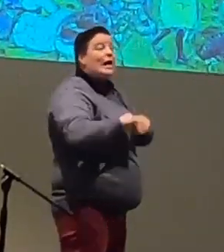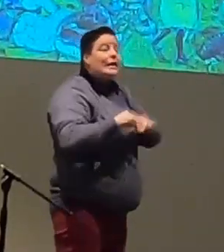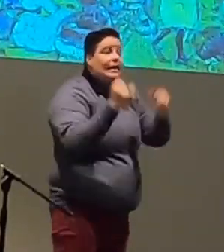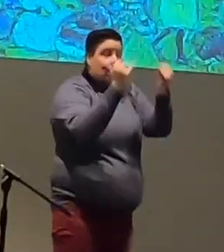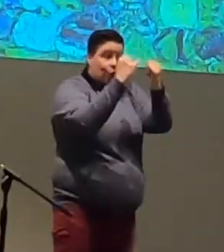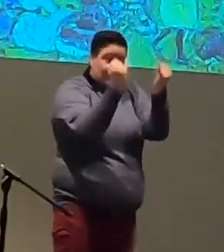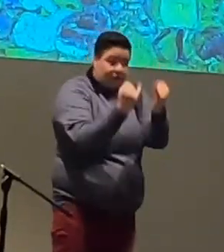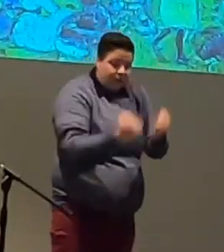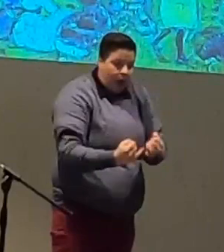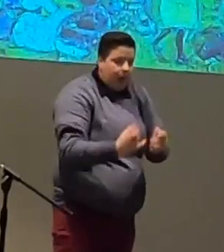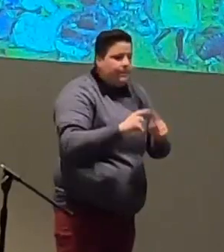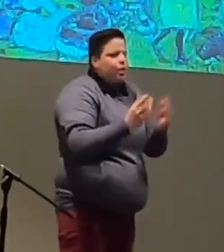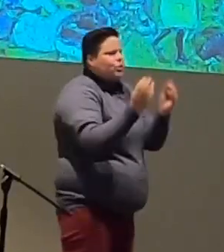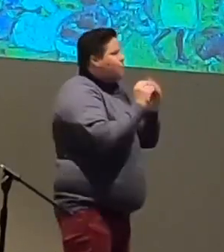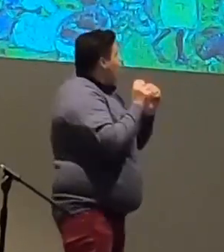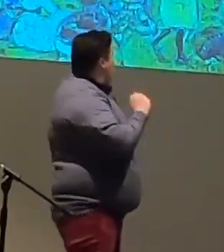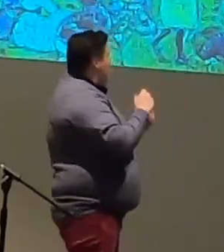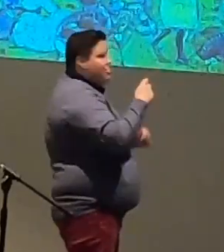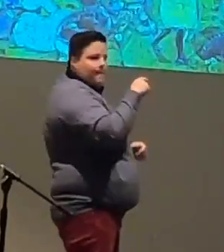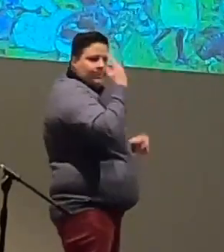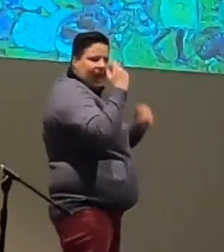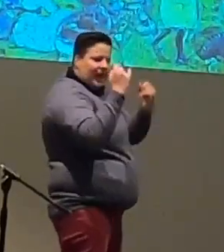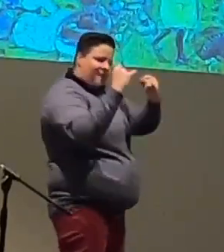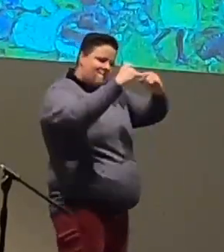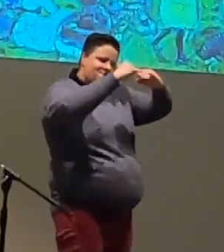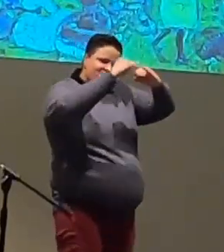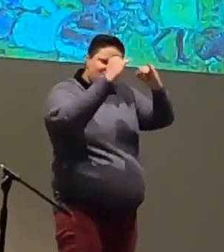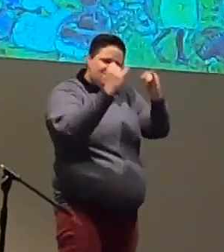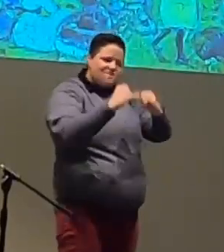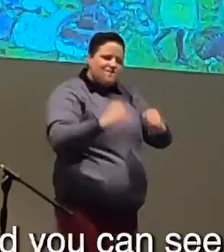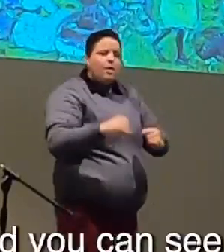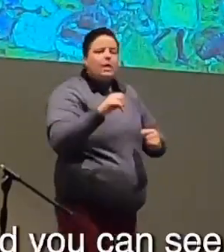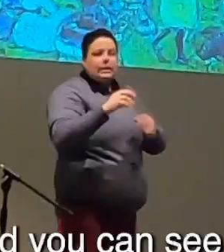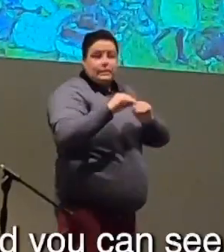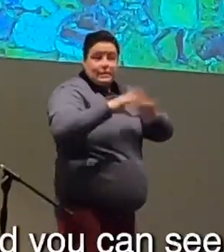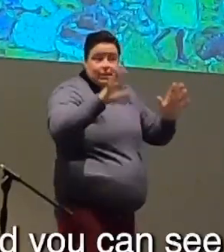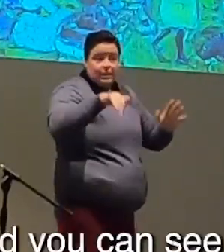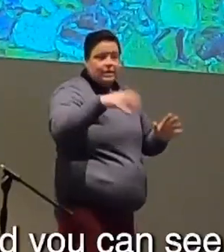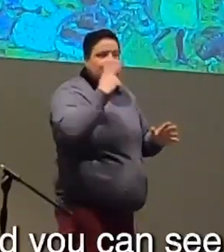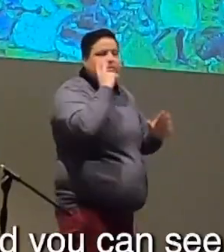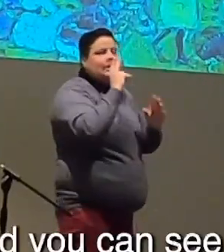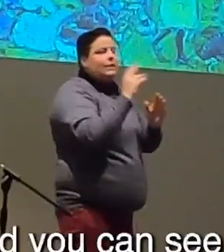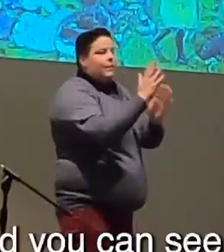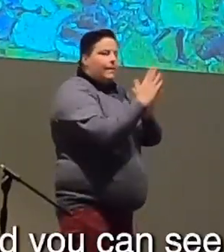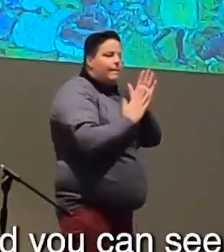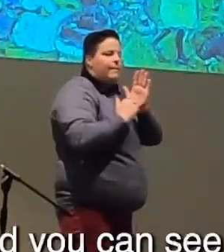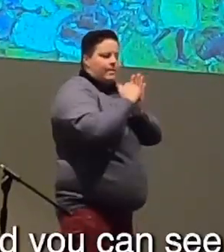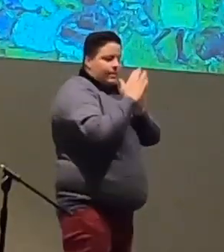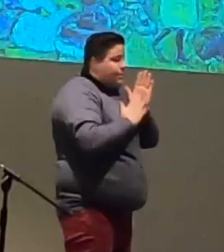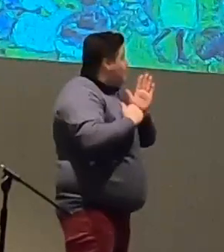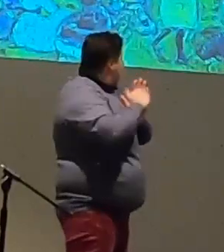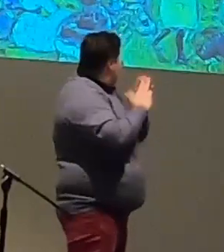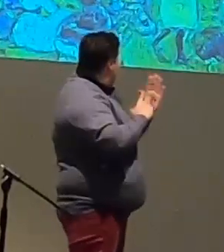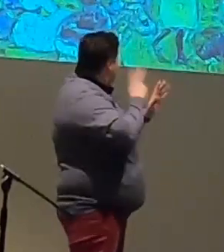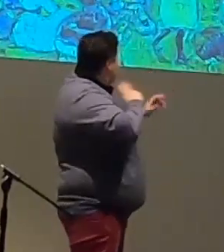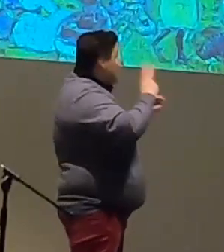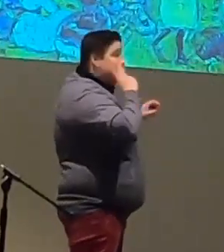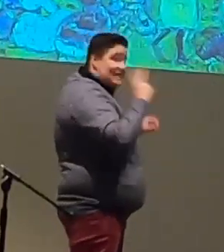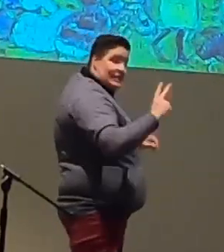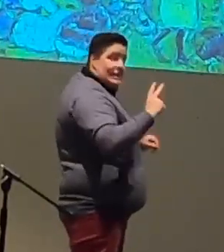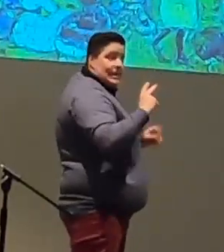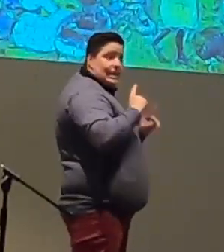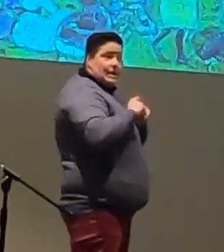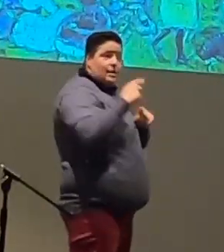he has defined them more here with this black outline around them. And you can see this very textured brush stroke within the